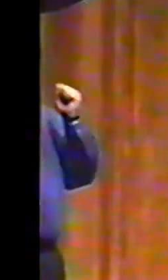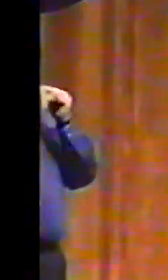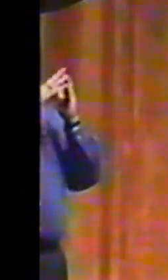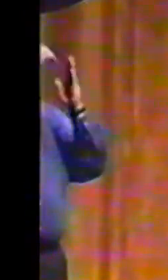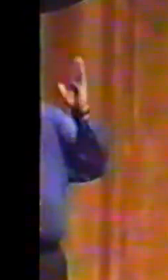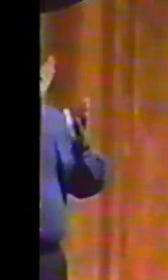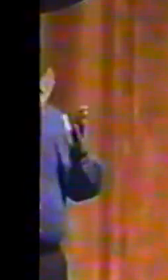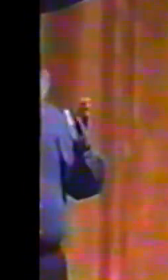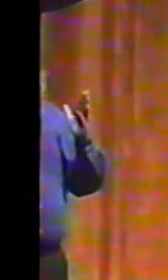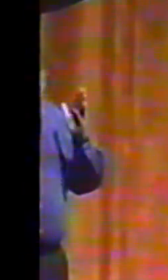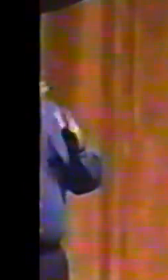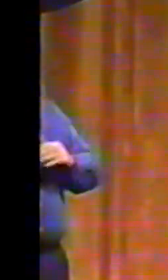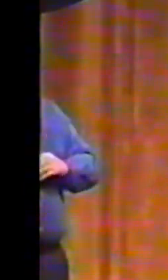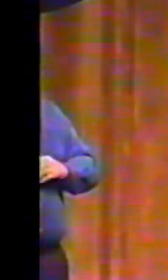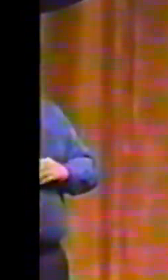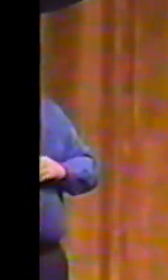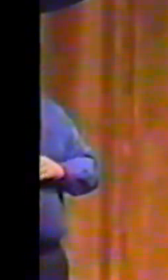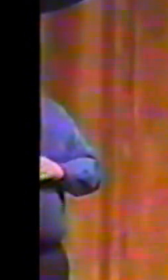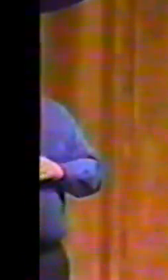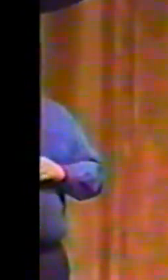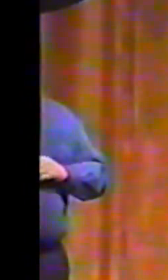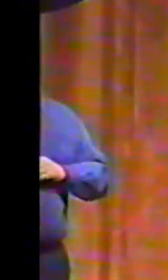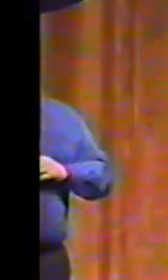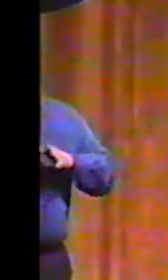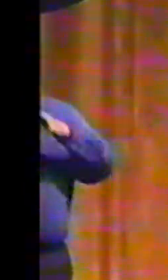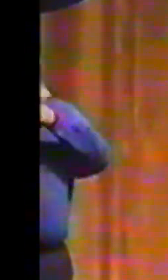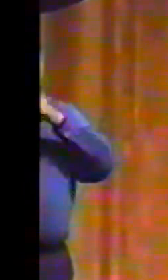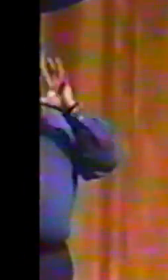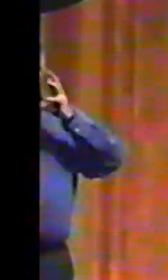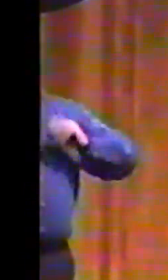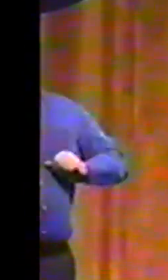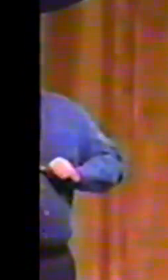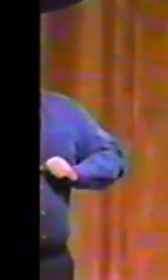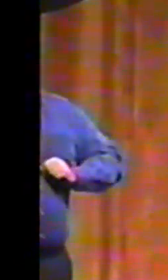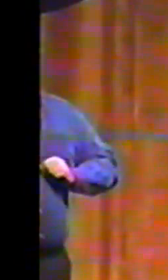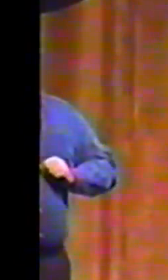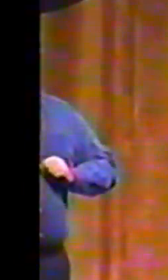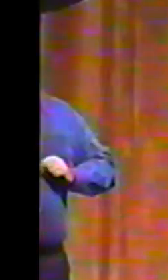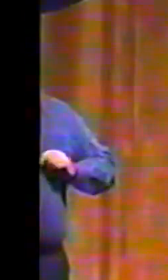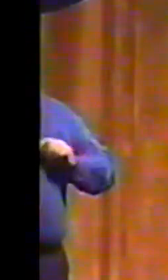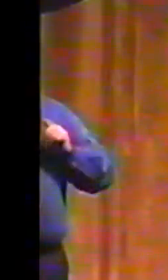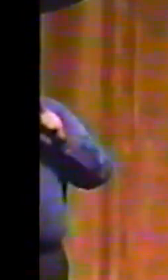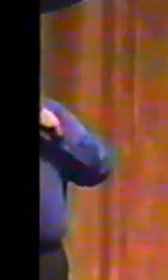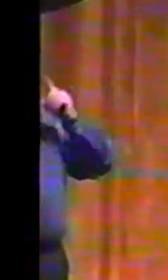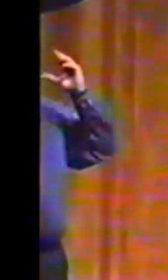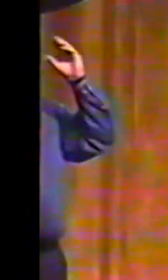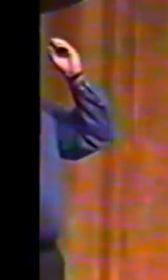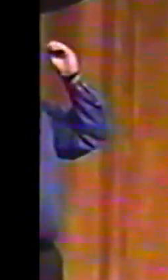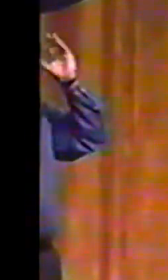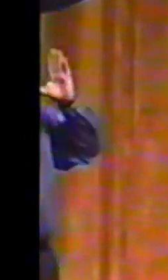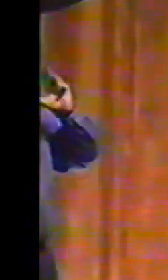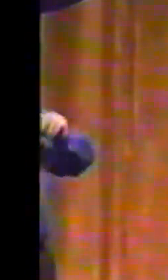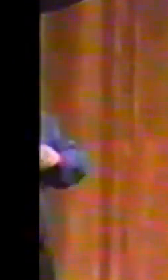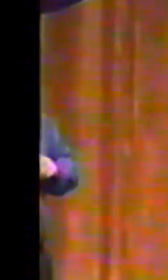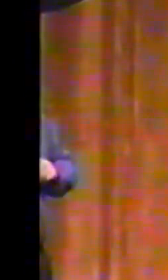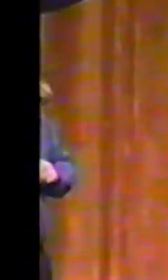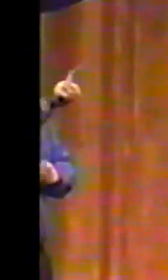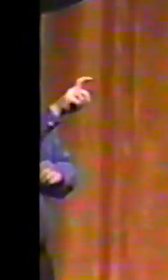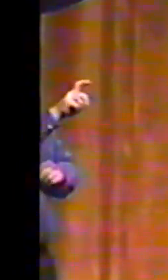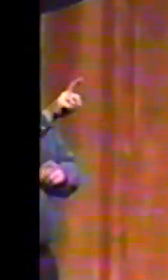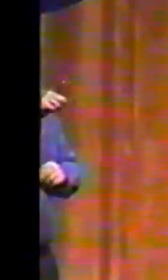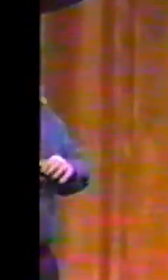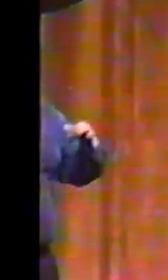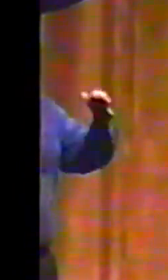the class and then run right back out of the room. And the professor will ask everyone in the class to describe in detail what just happened. And there will